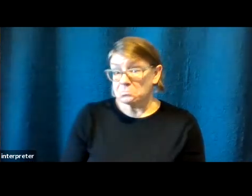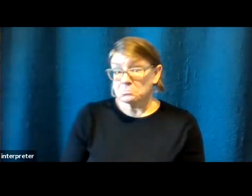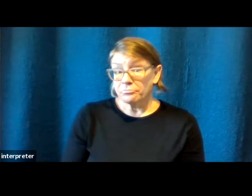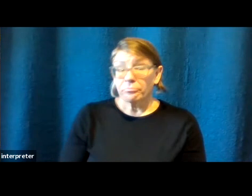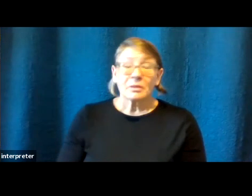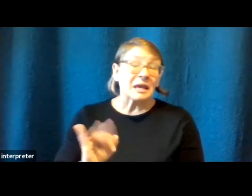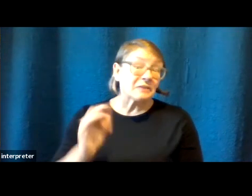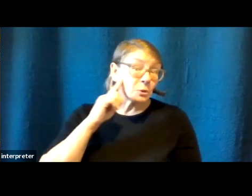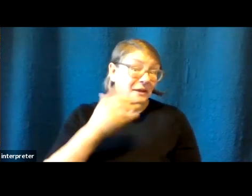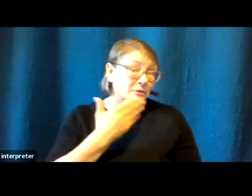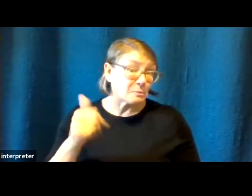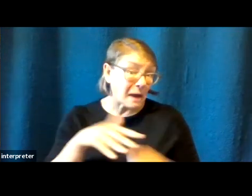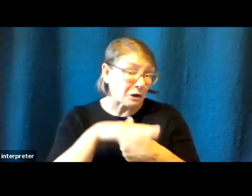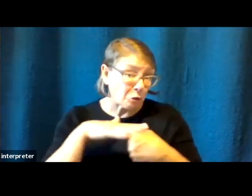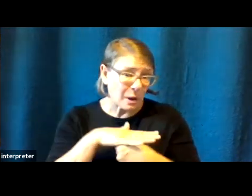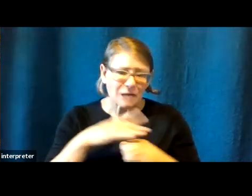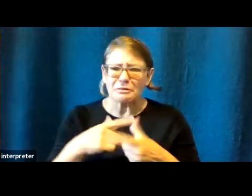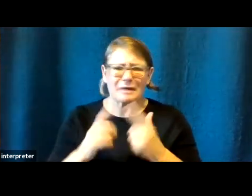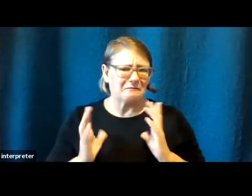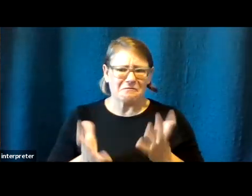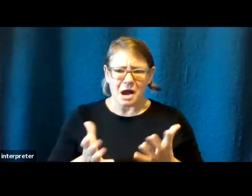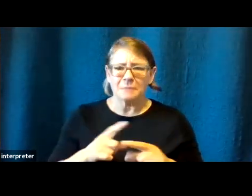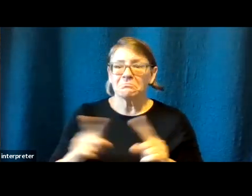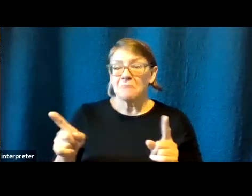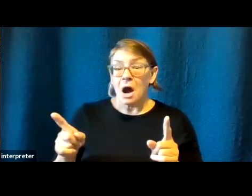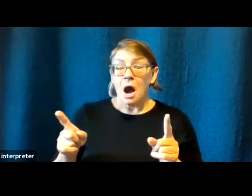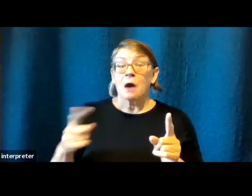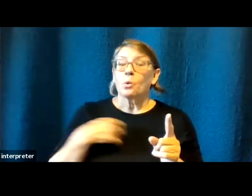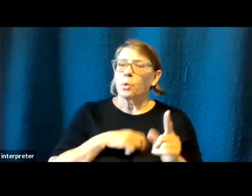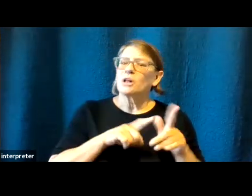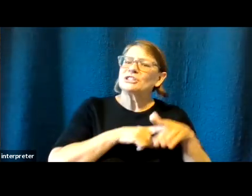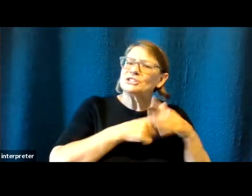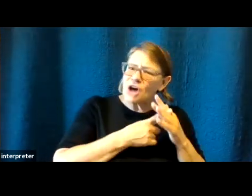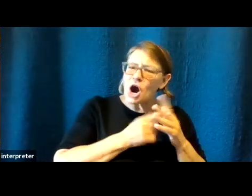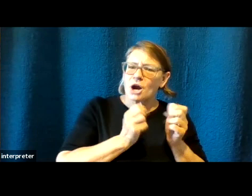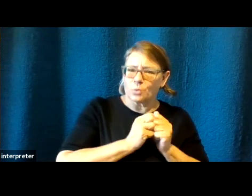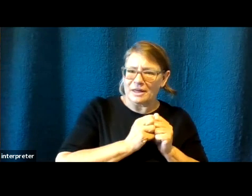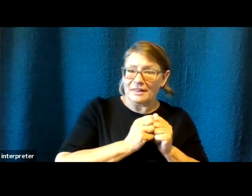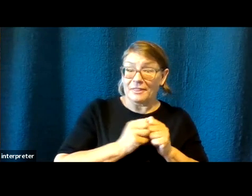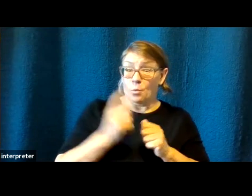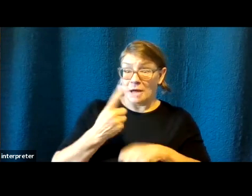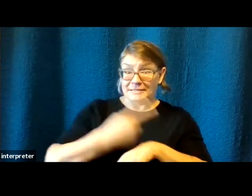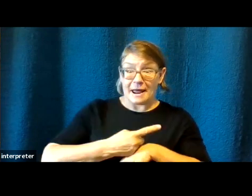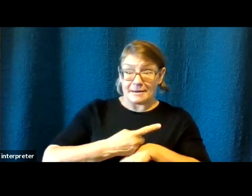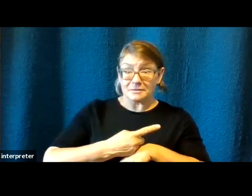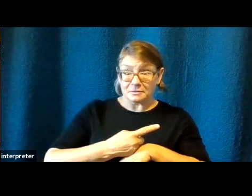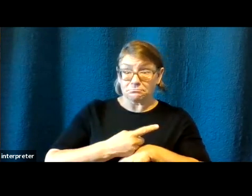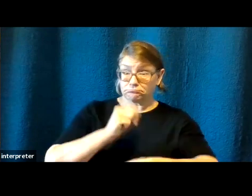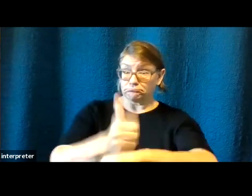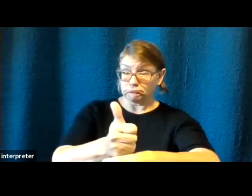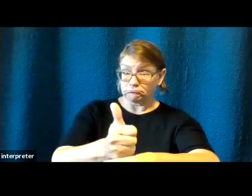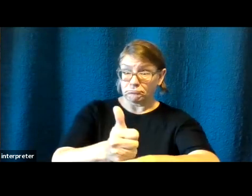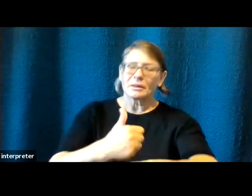If you think there's a better location, we can work with that, but we'll start with a date. And I